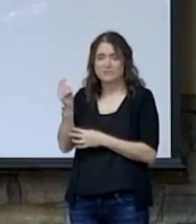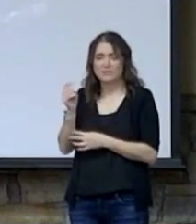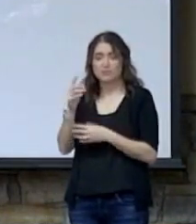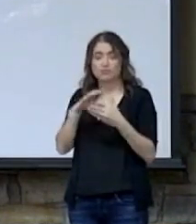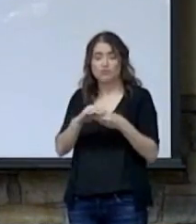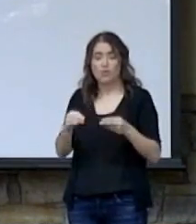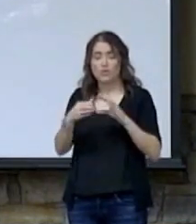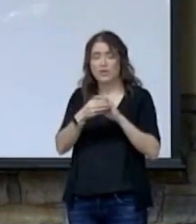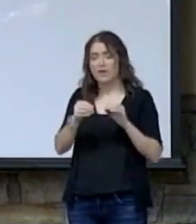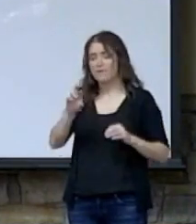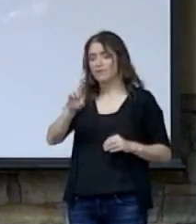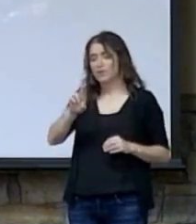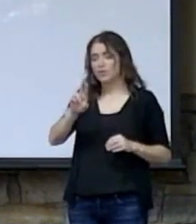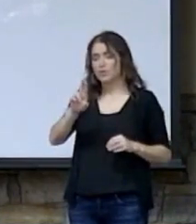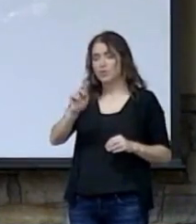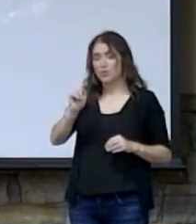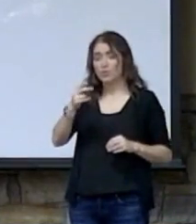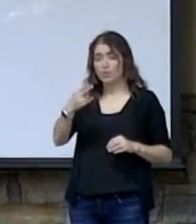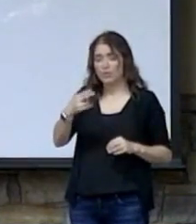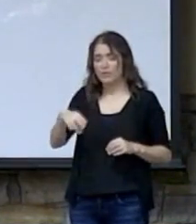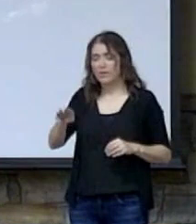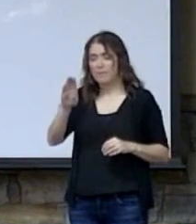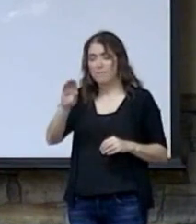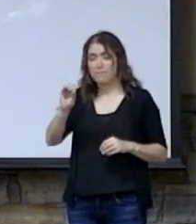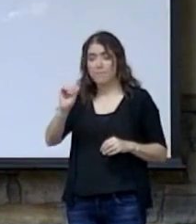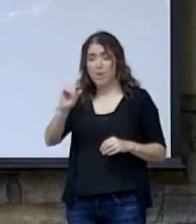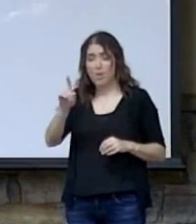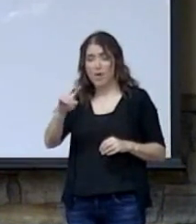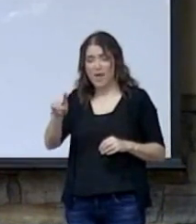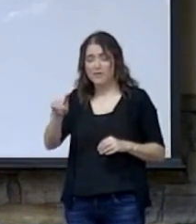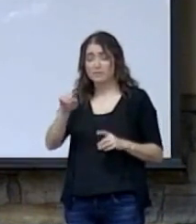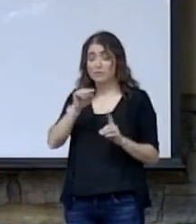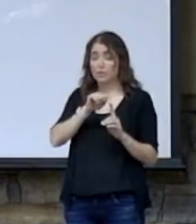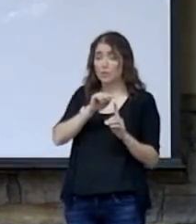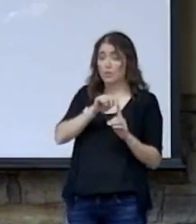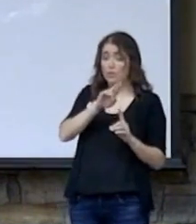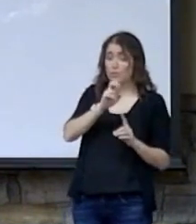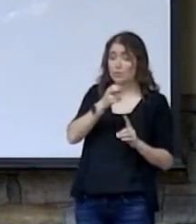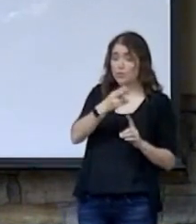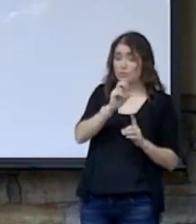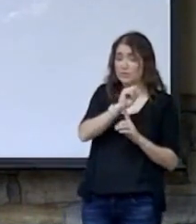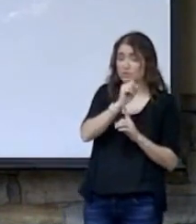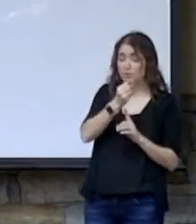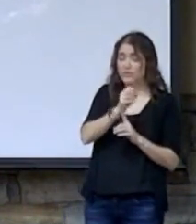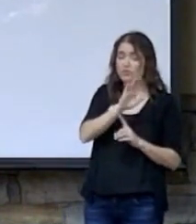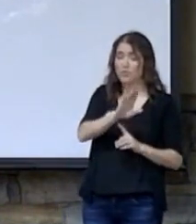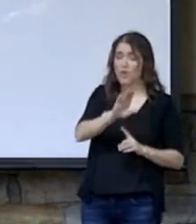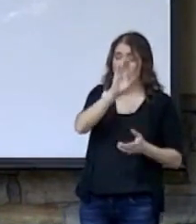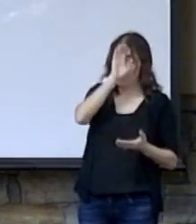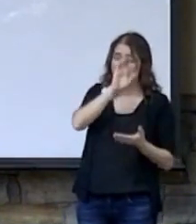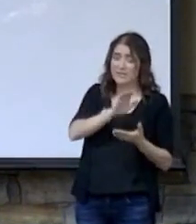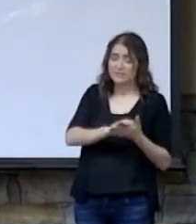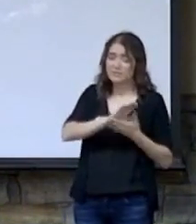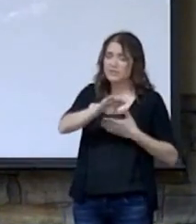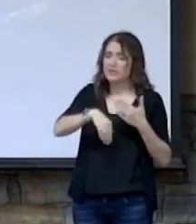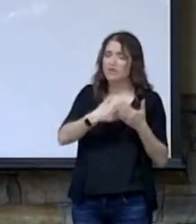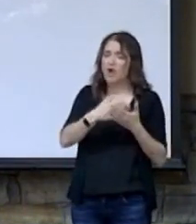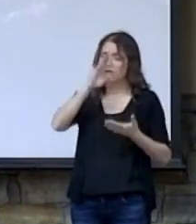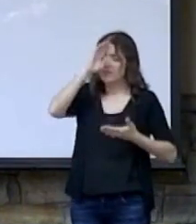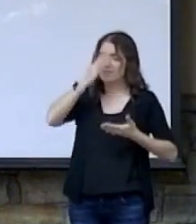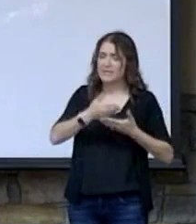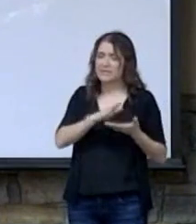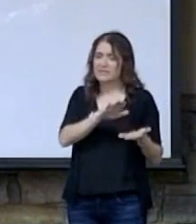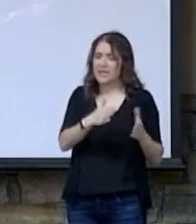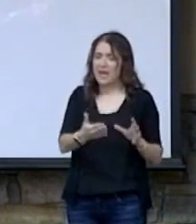Boaz. You see, Ruth found herself in a situation where her husband and her sons had all died, and she was